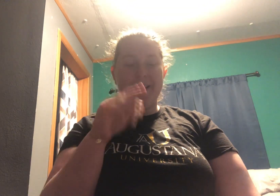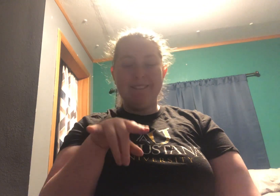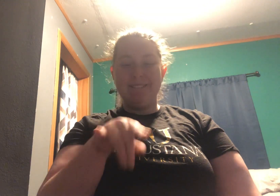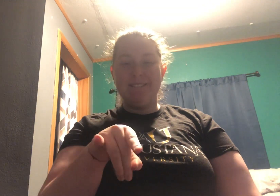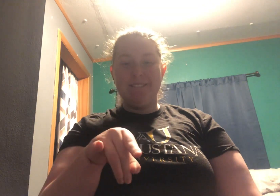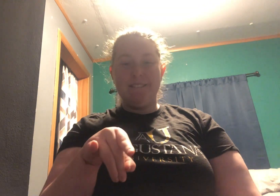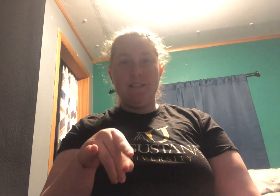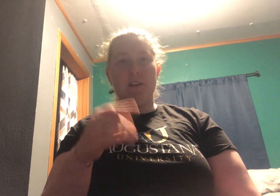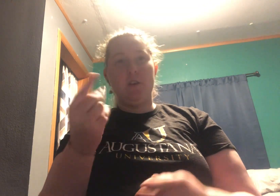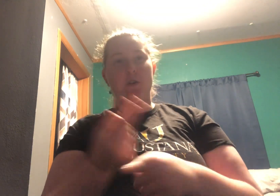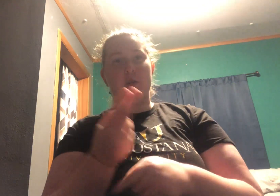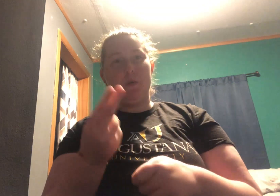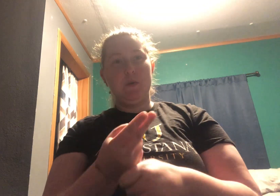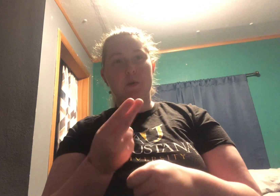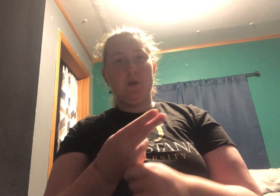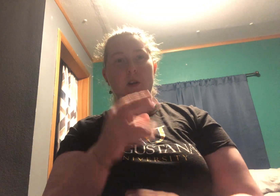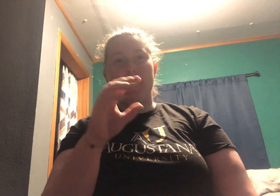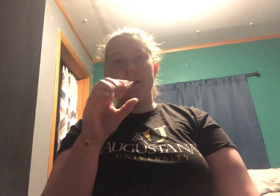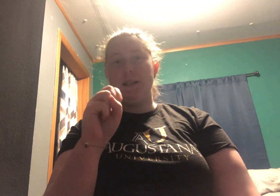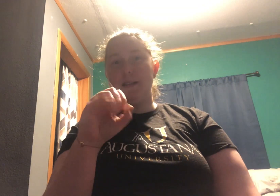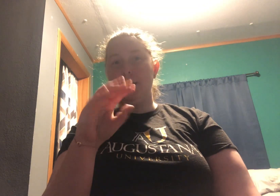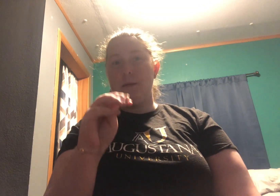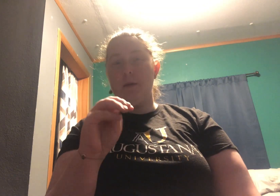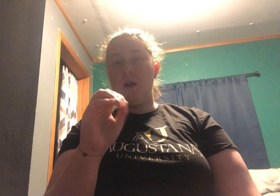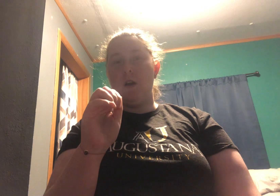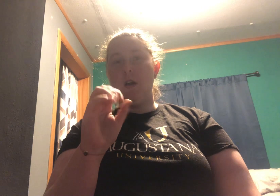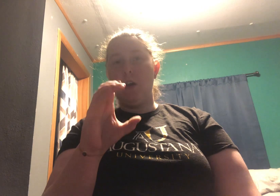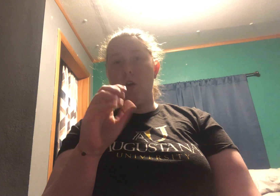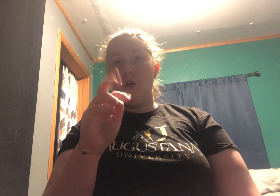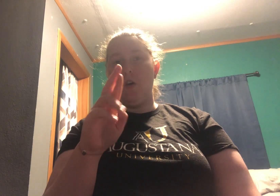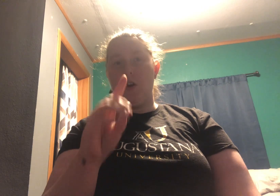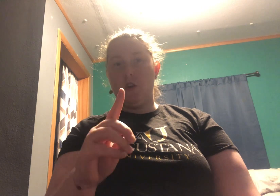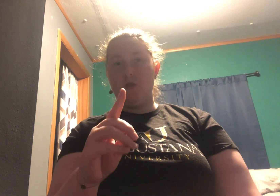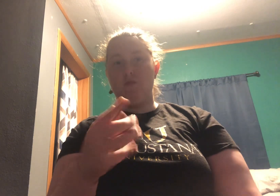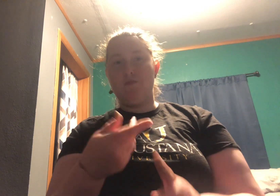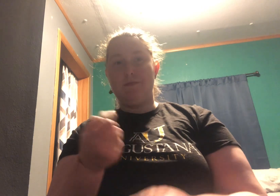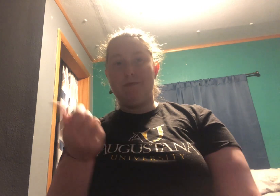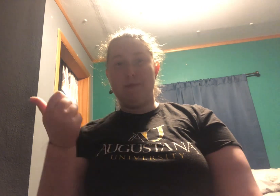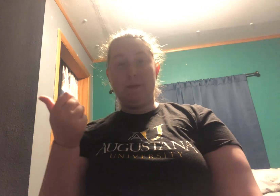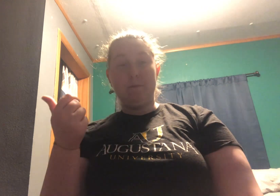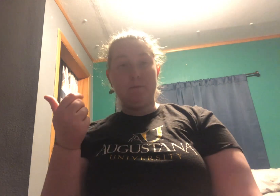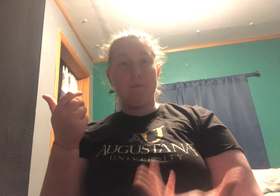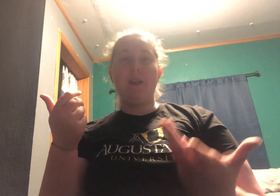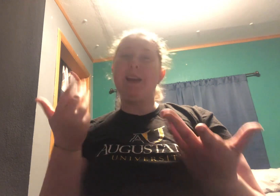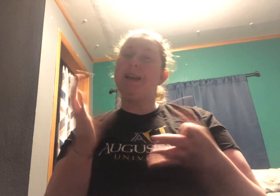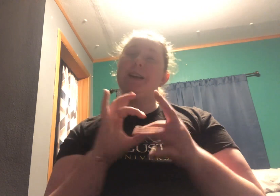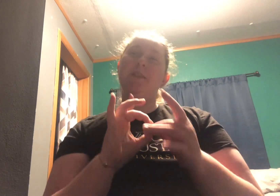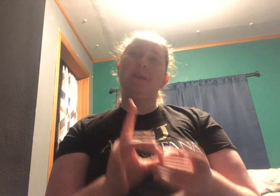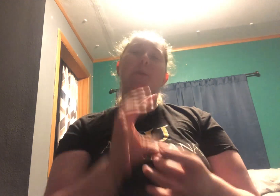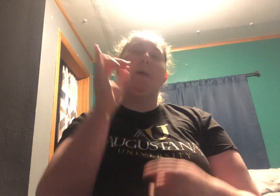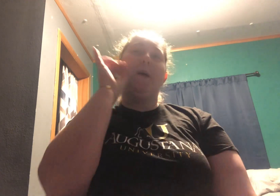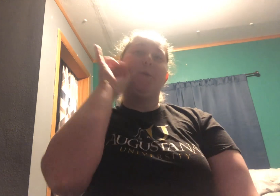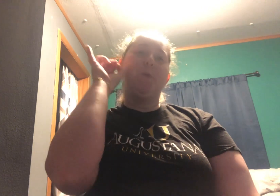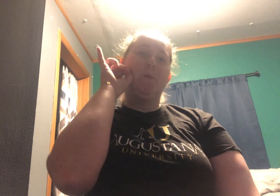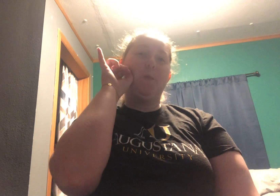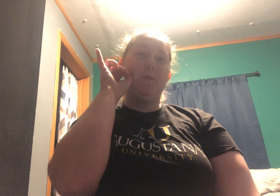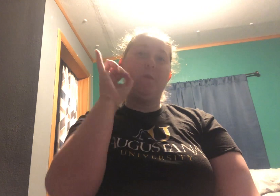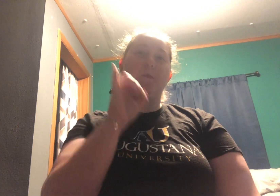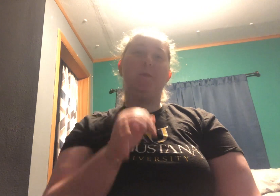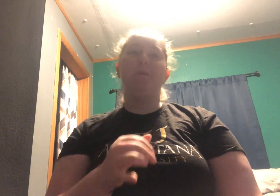Just a bunch of stuff relating to your iPhone. Okay, so that's just a bunch of paraphernalia. iPhone paraphernalia.